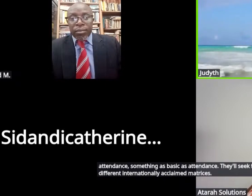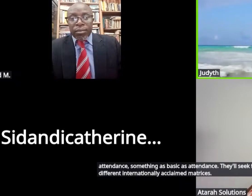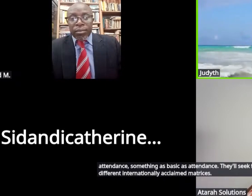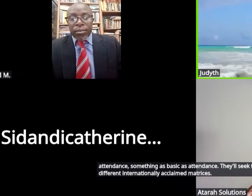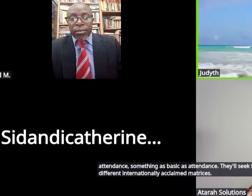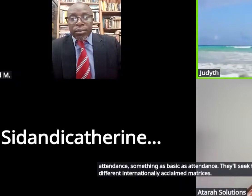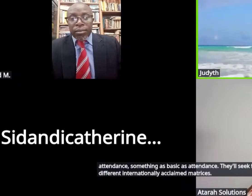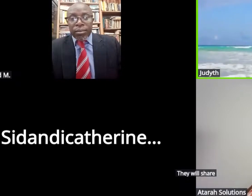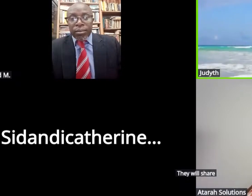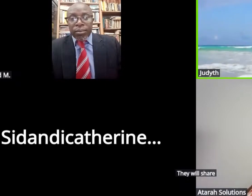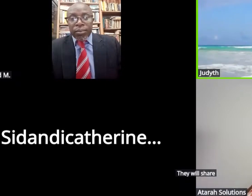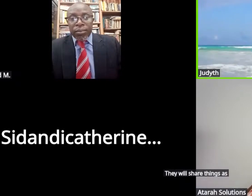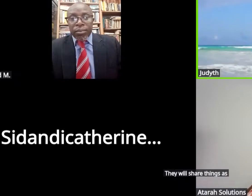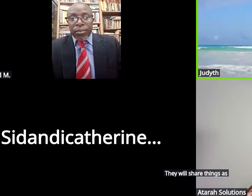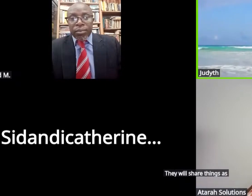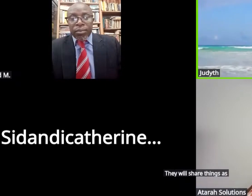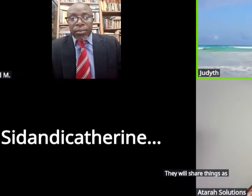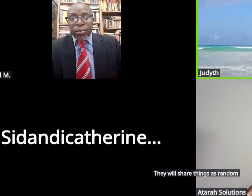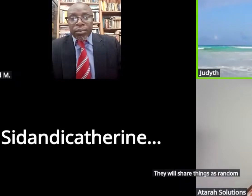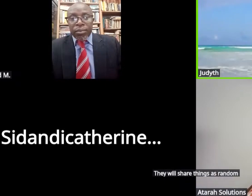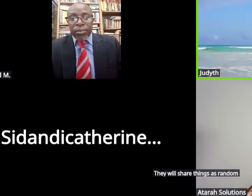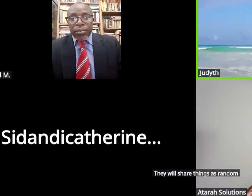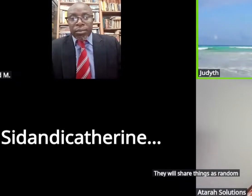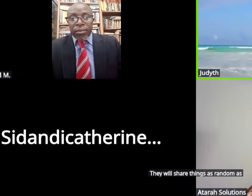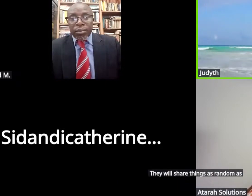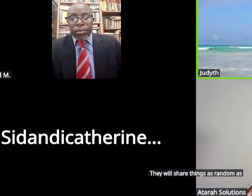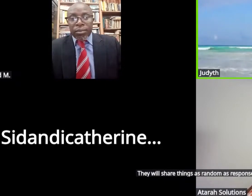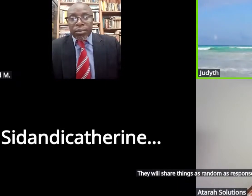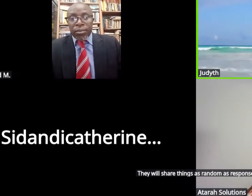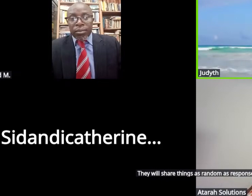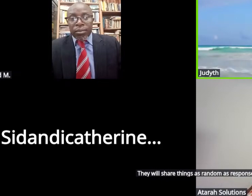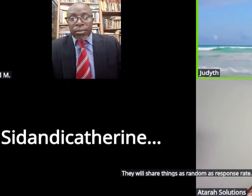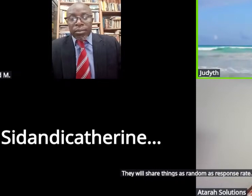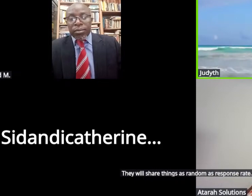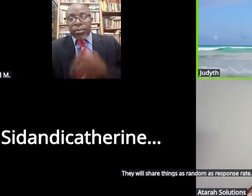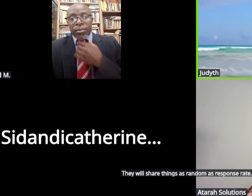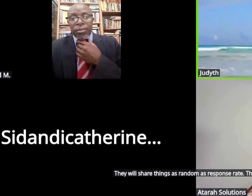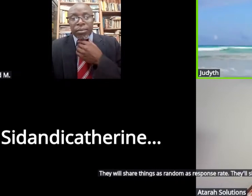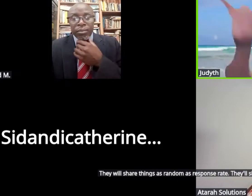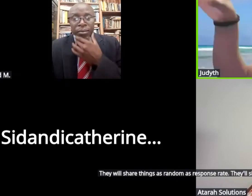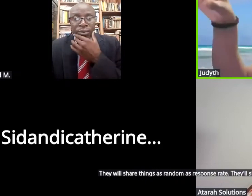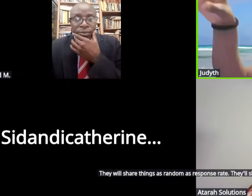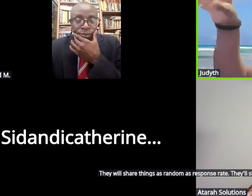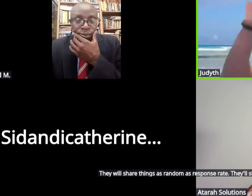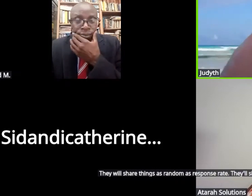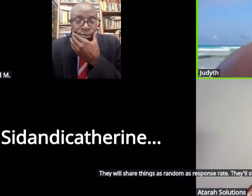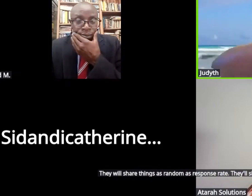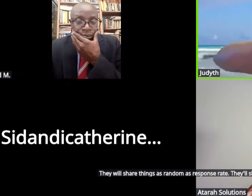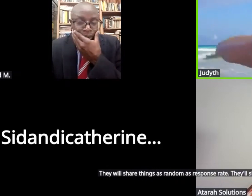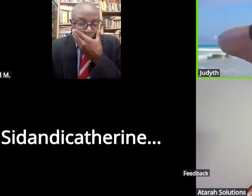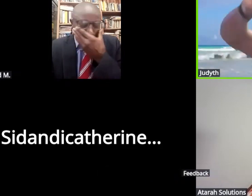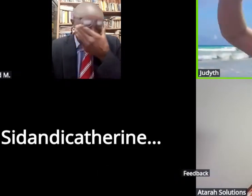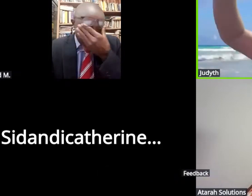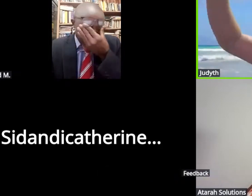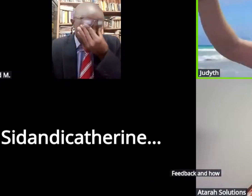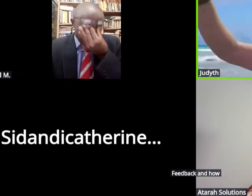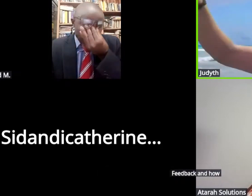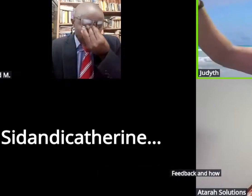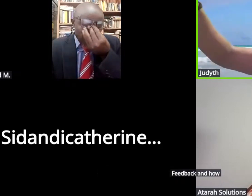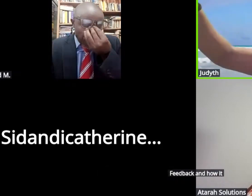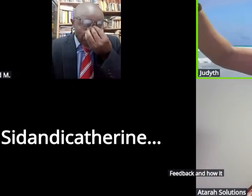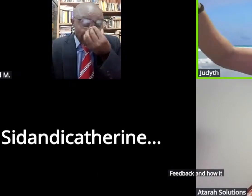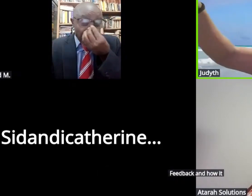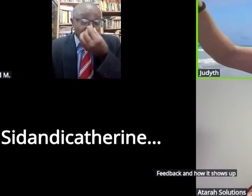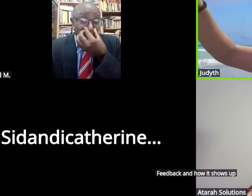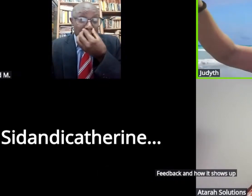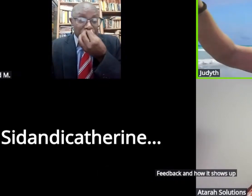things as random as response rate. They'll share things like feedback and how it shows up in